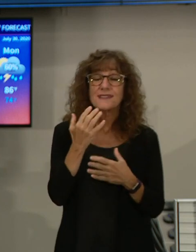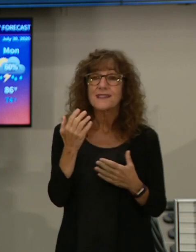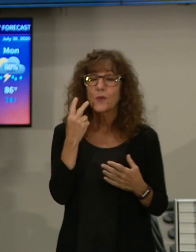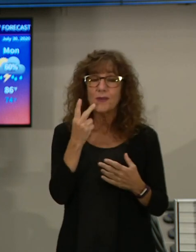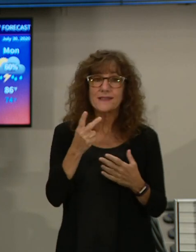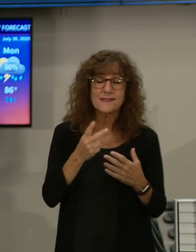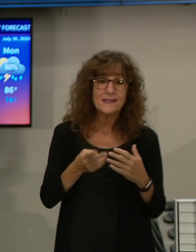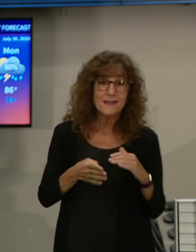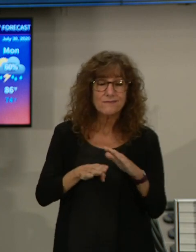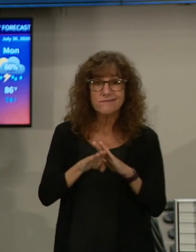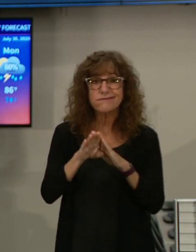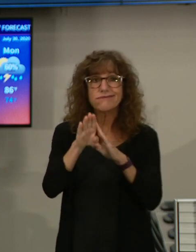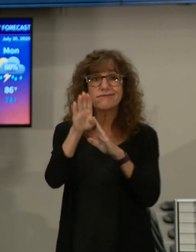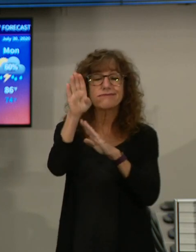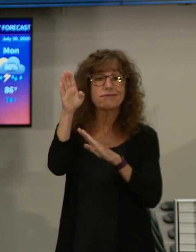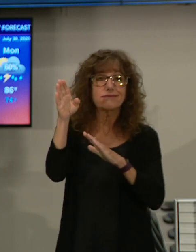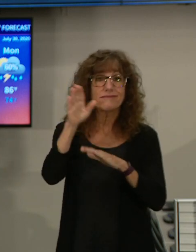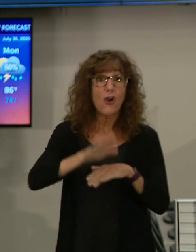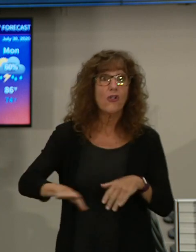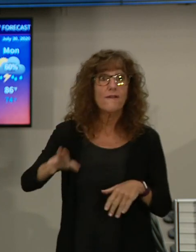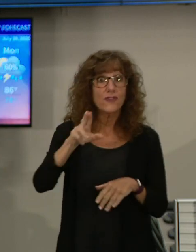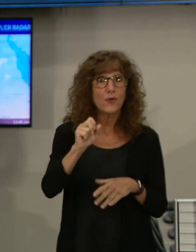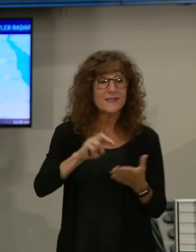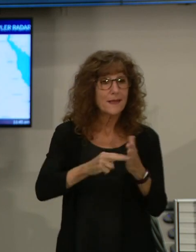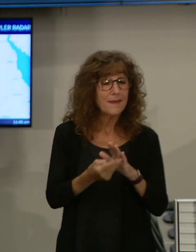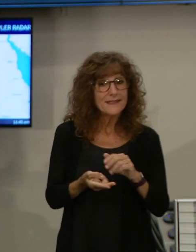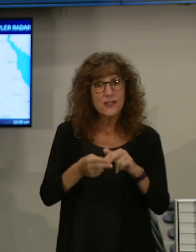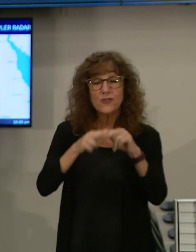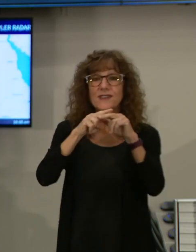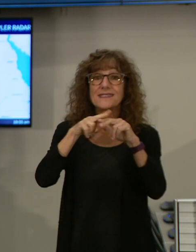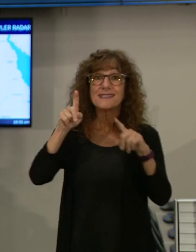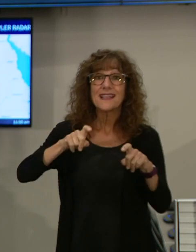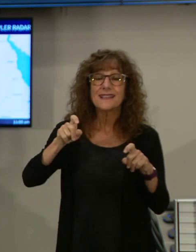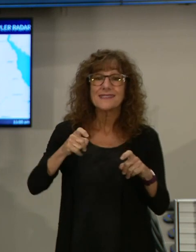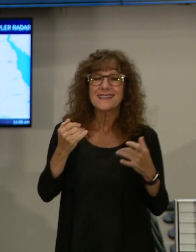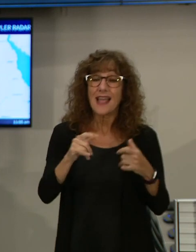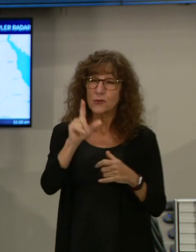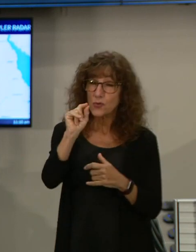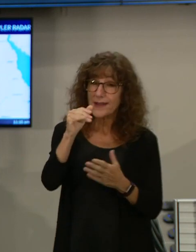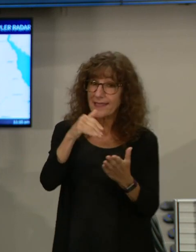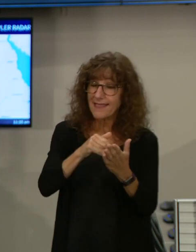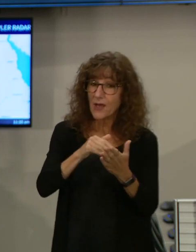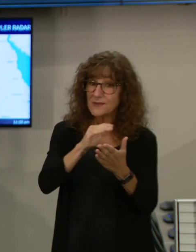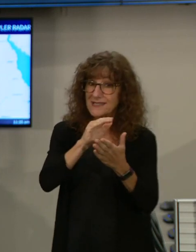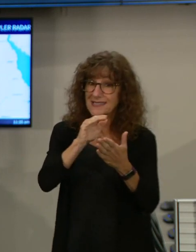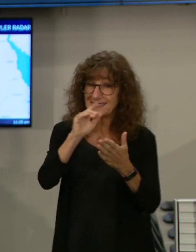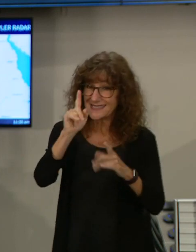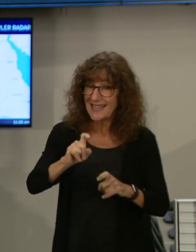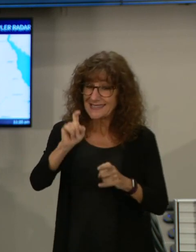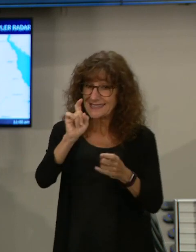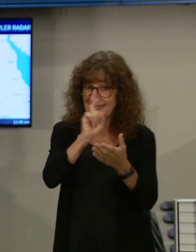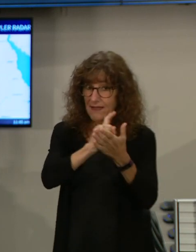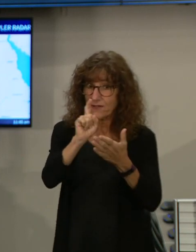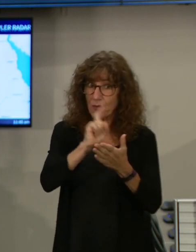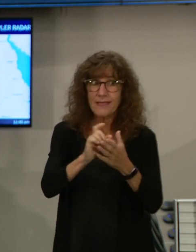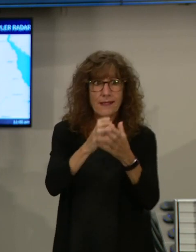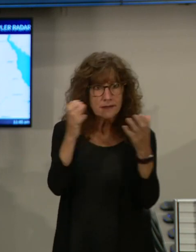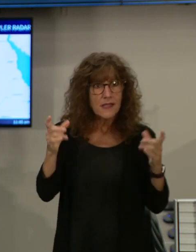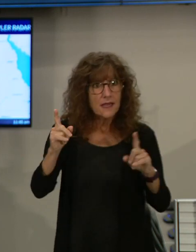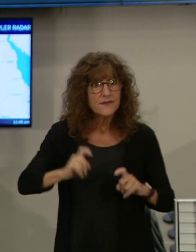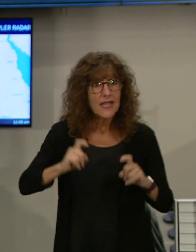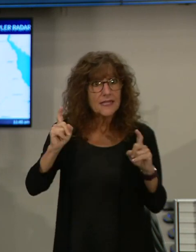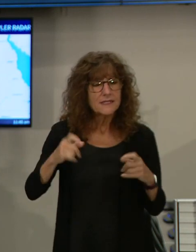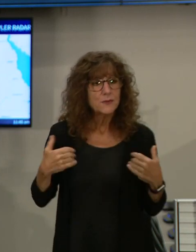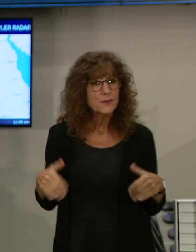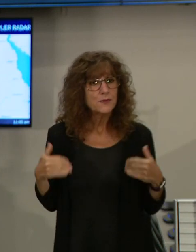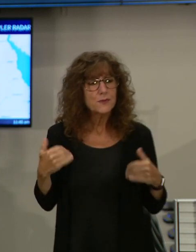that are happening across the country, we're increasing our testing. We are now up to 20,000 tests per week. That's a lot of tests. And so,